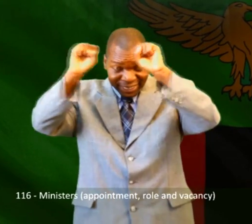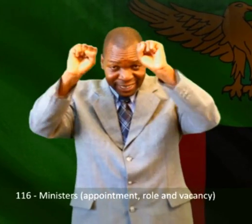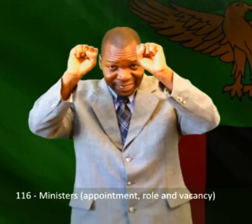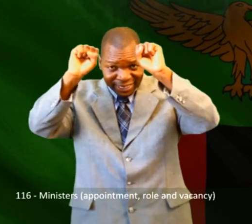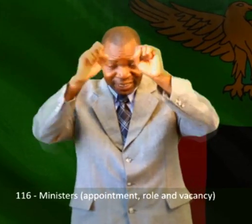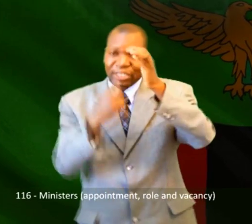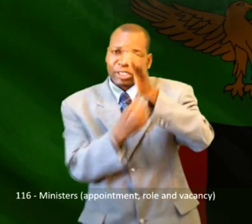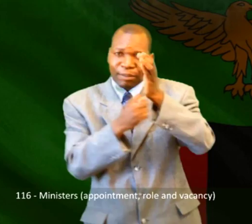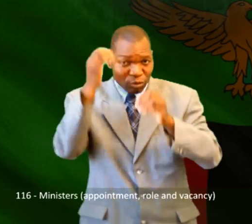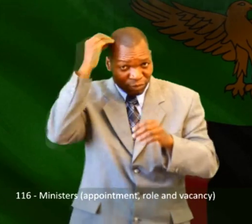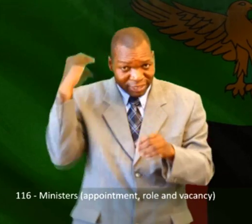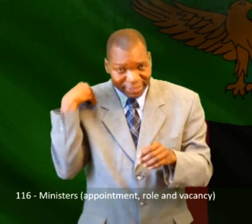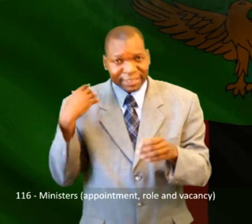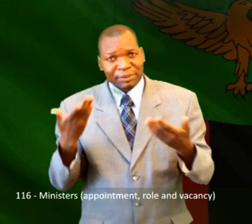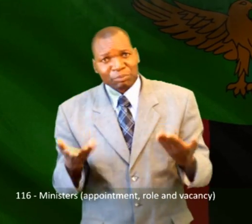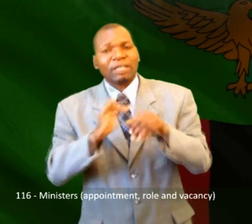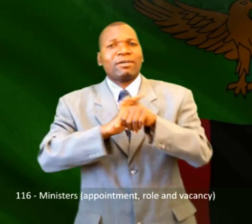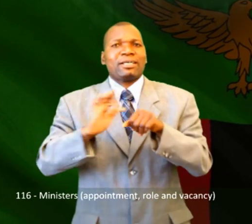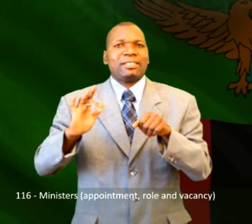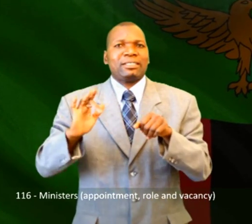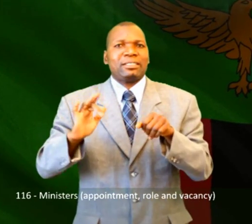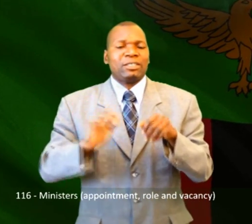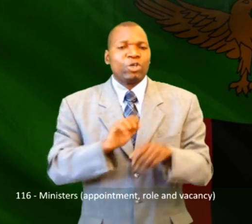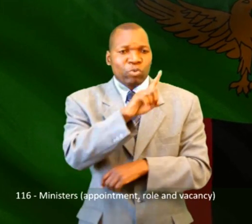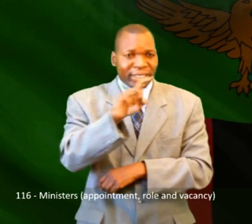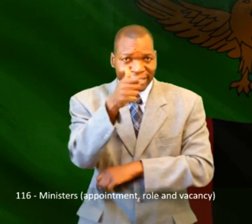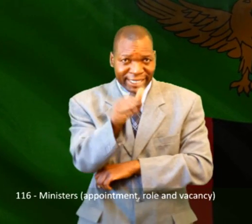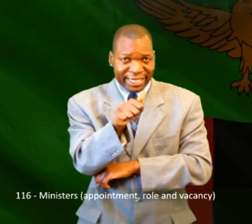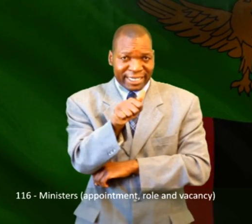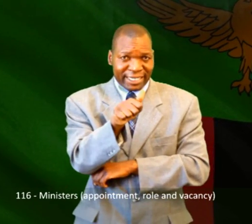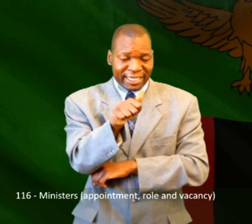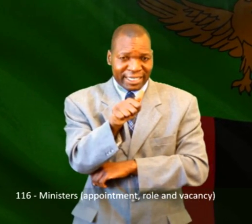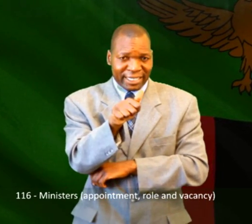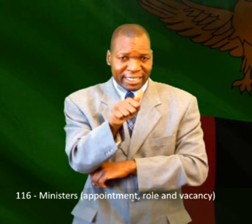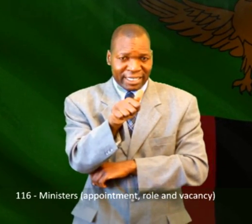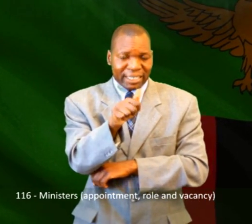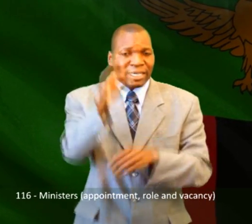116. Ministers, that is appointment, role and vacancy.